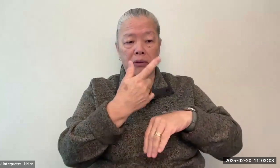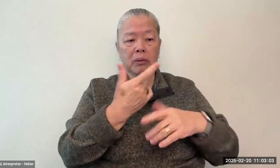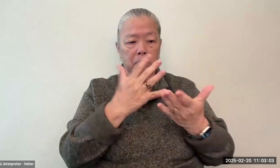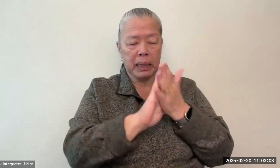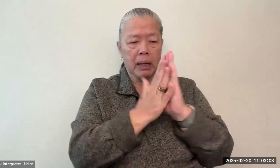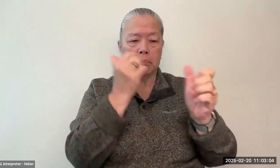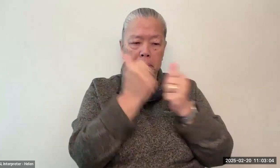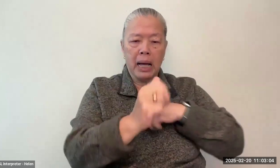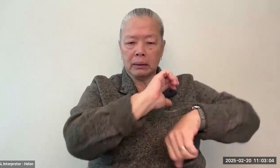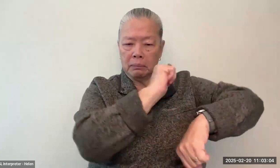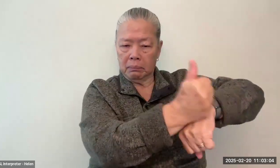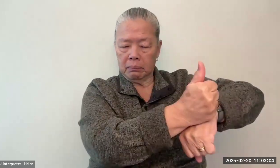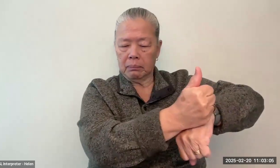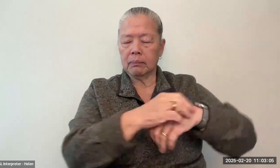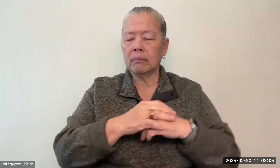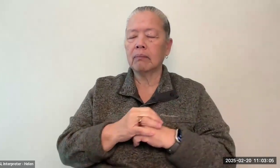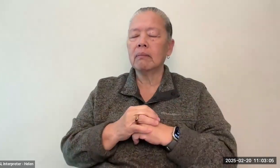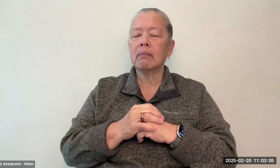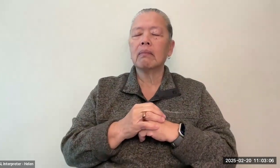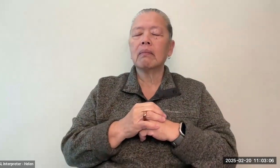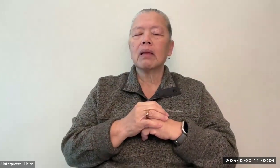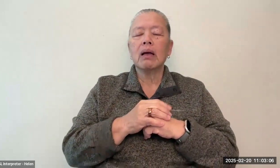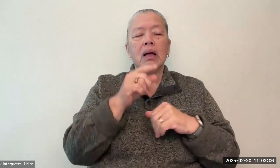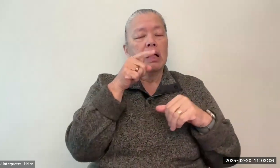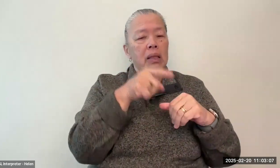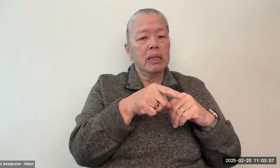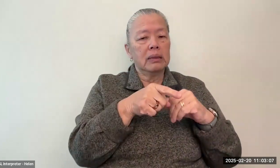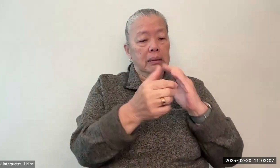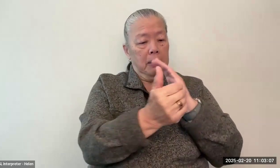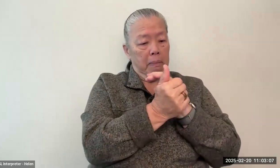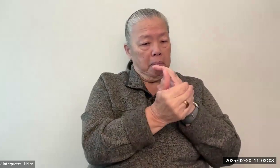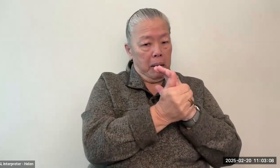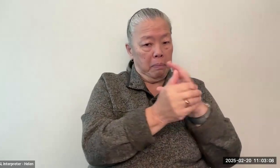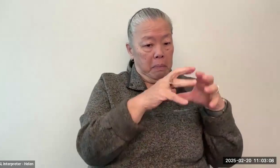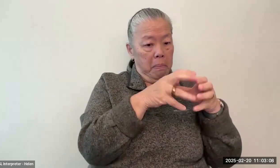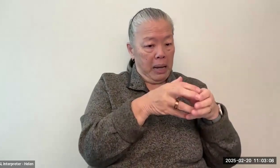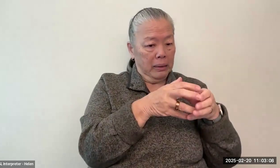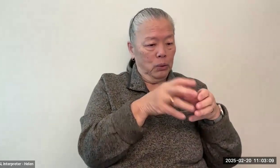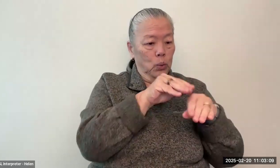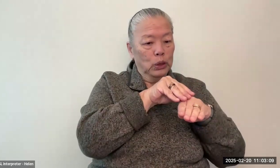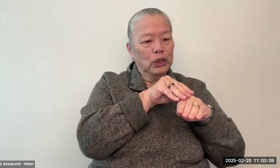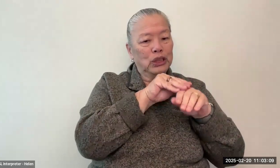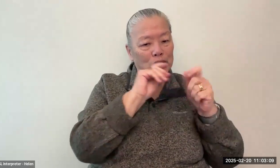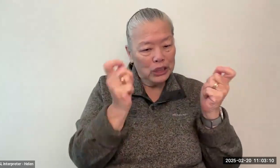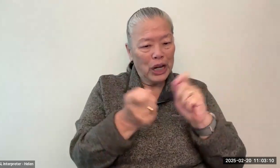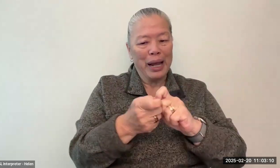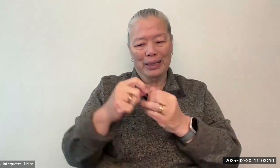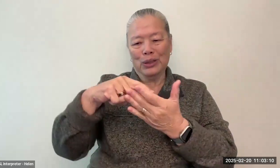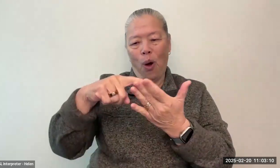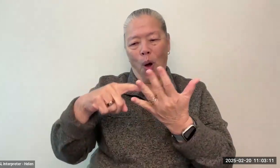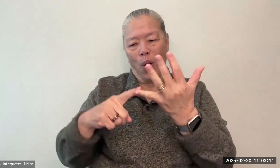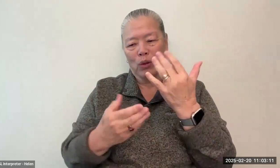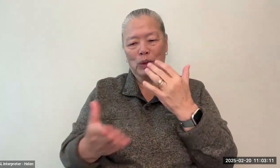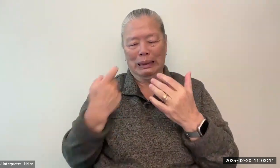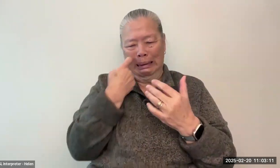All of that is what this package of amendments will change. So here are some things that will